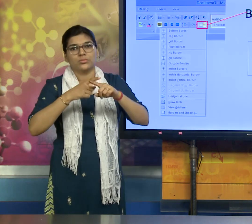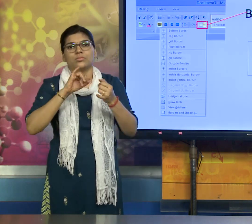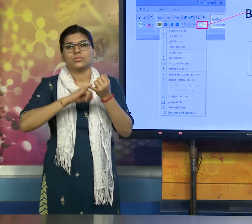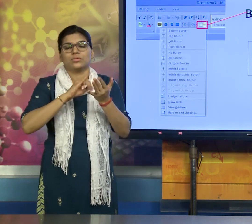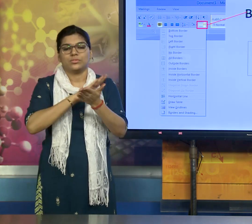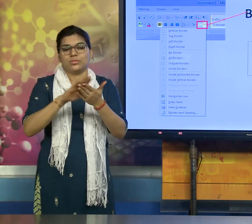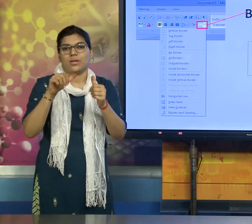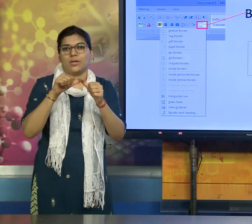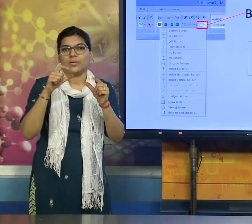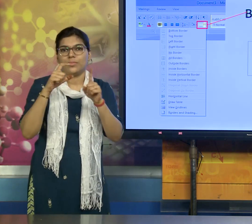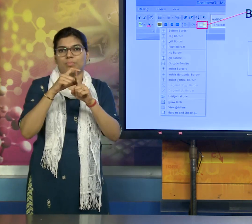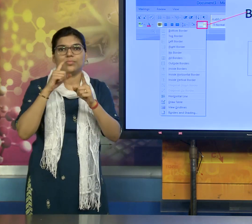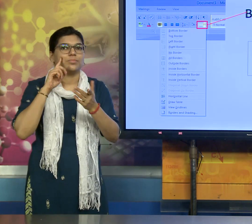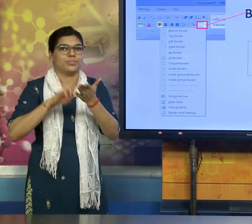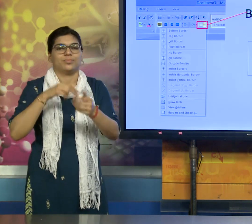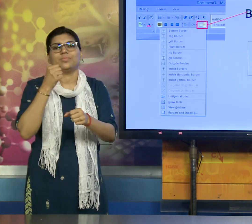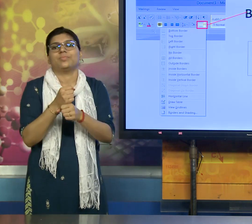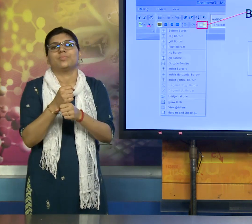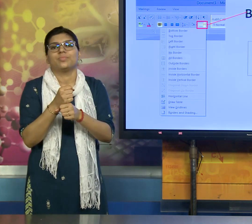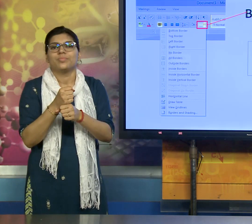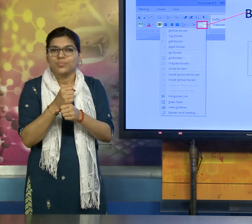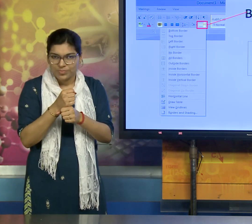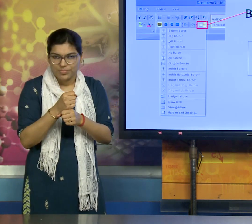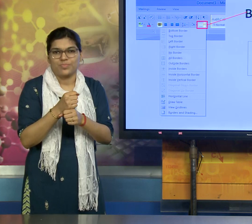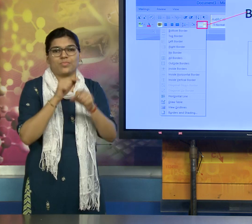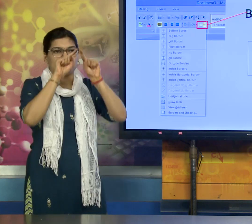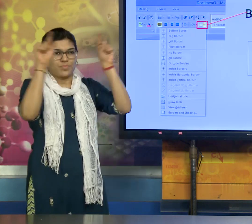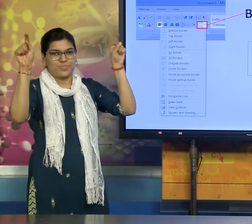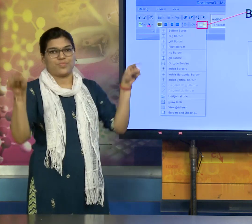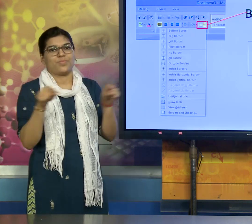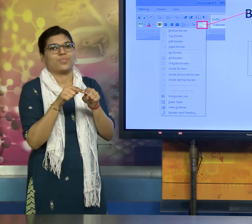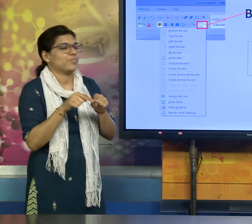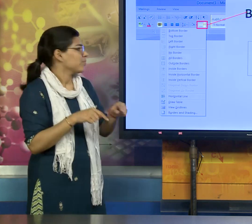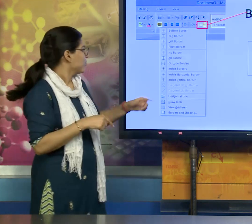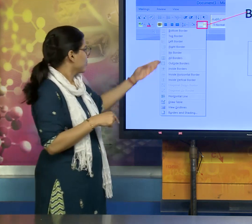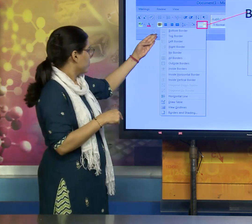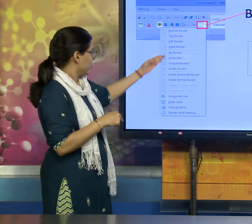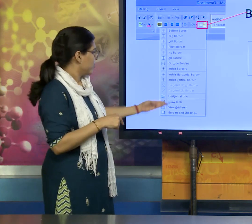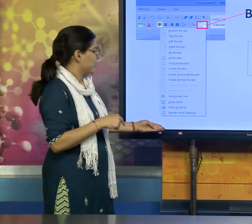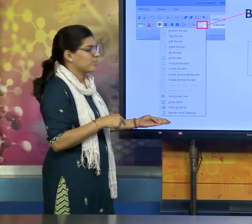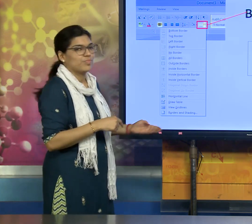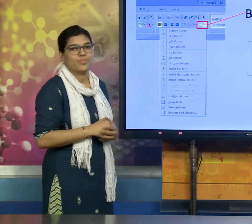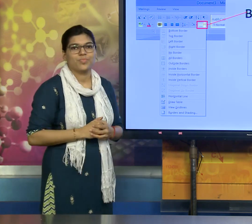It is termed as border and shading. You can choose the desired